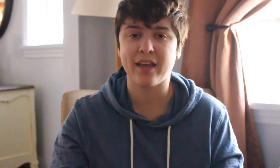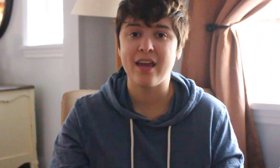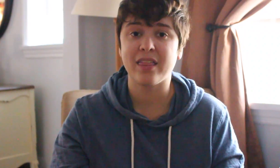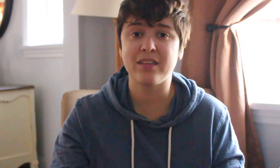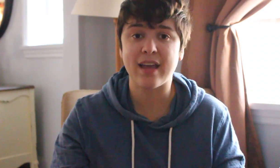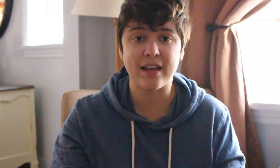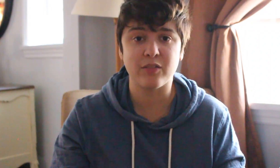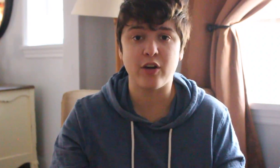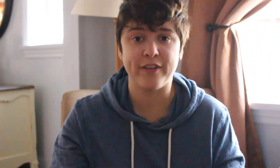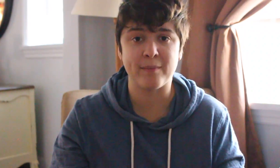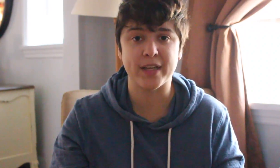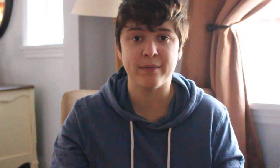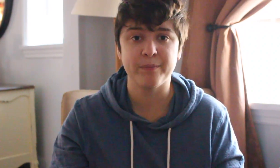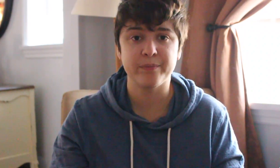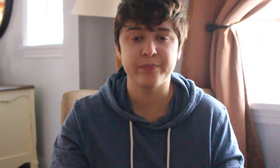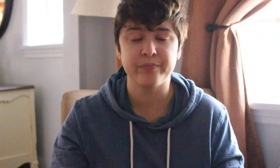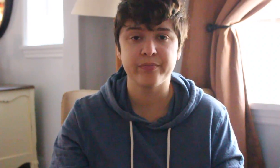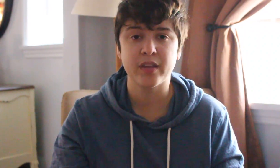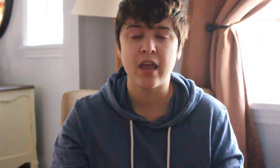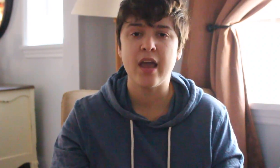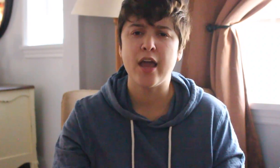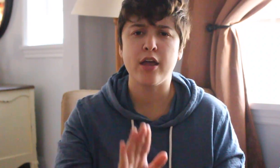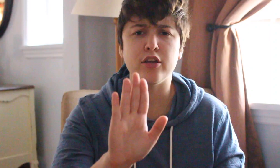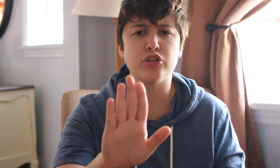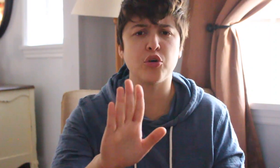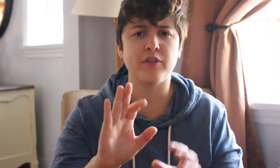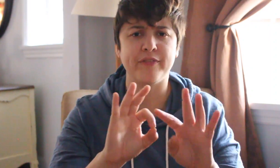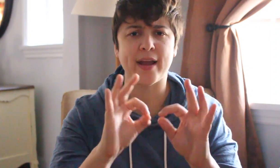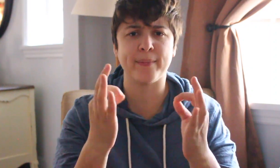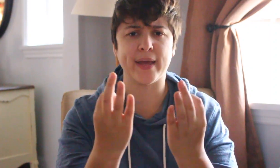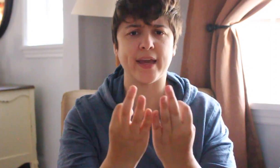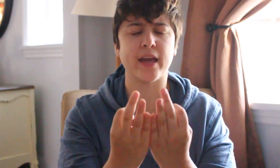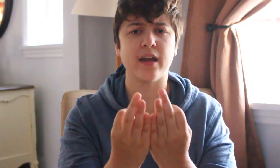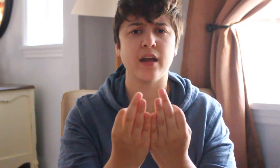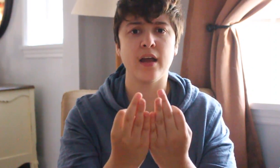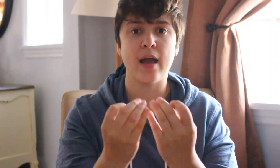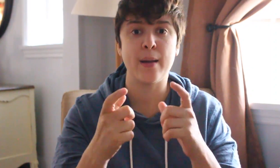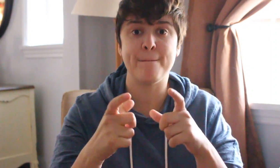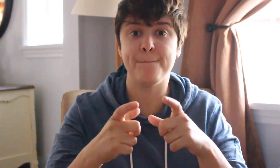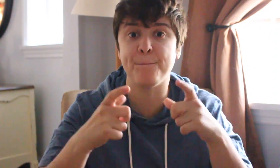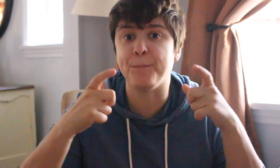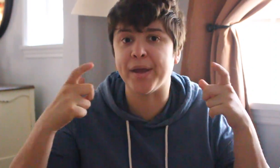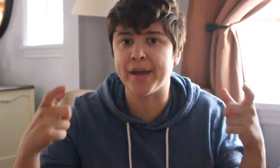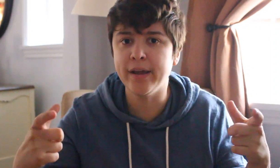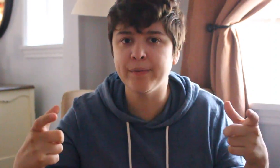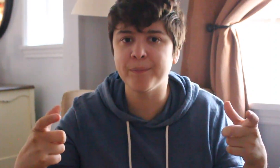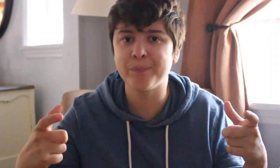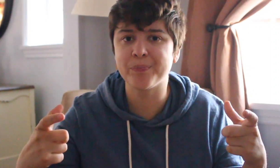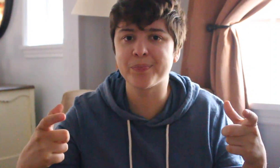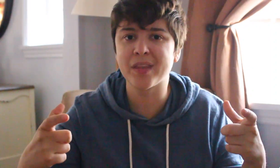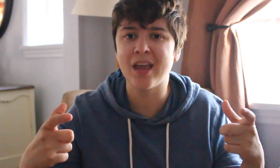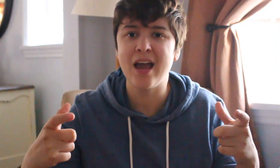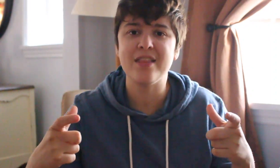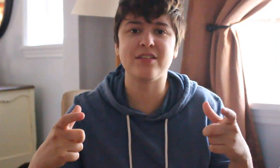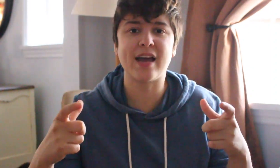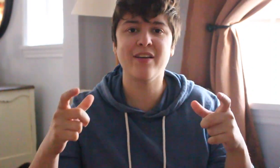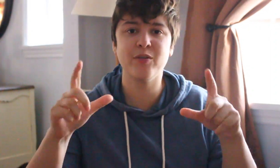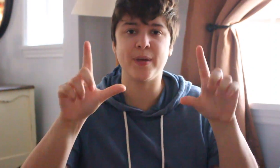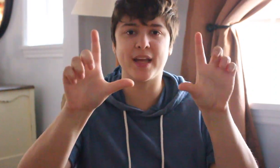the size of our family. Is your family big? The sign for big